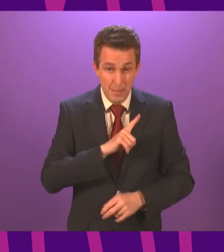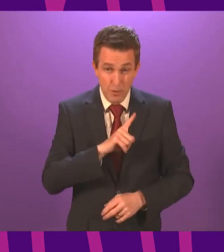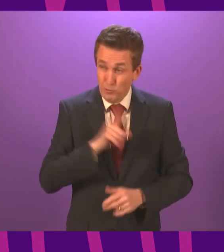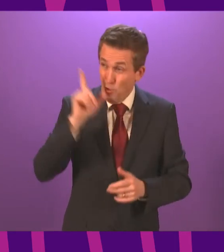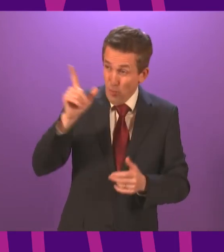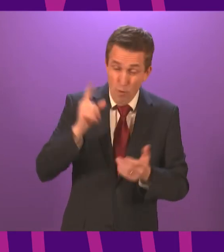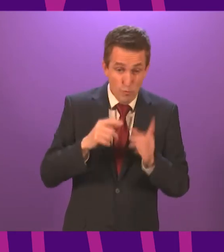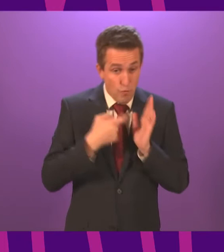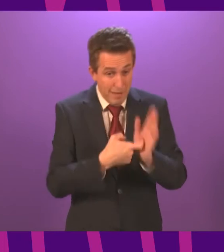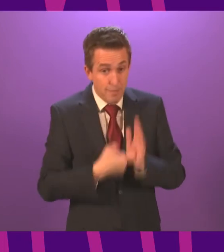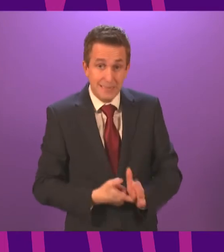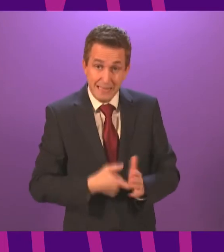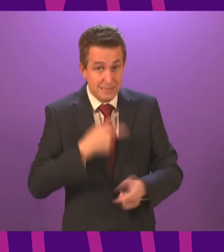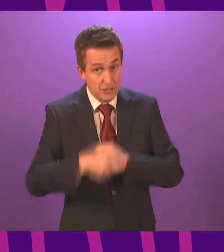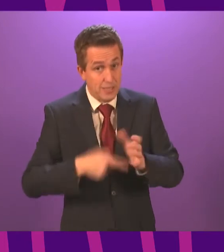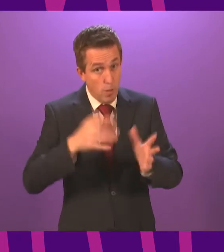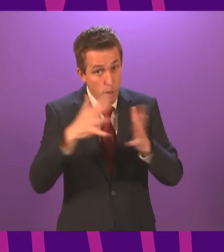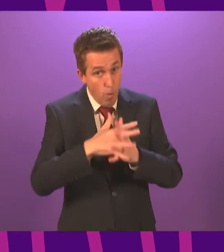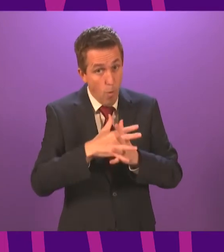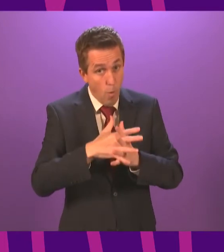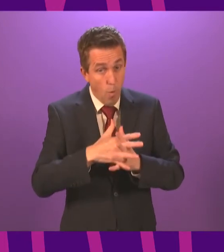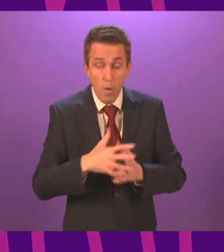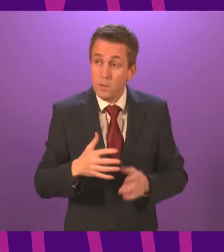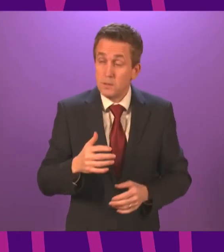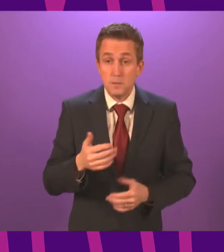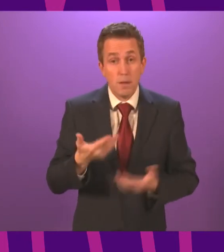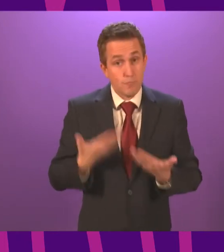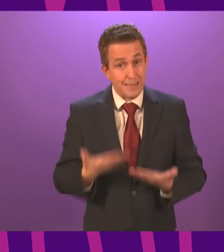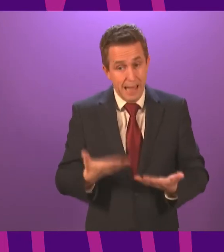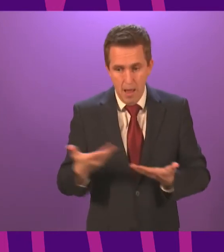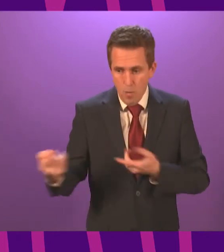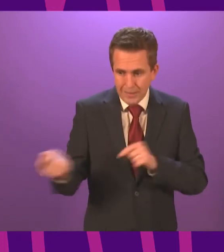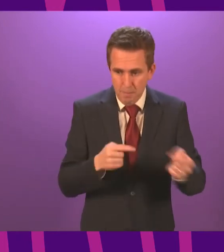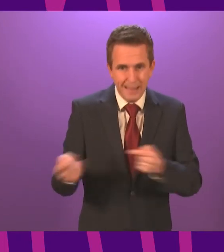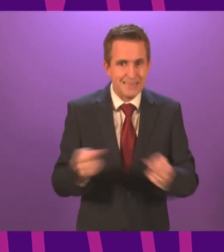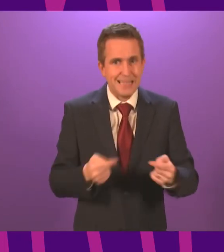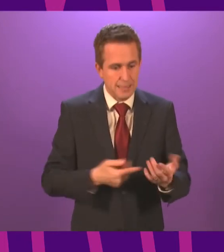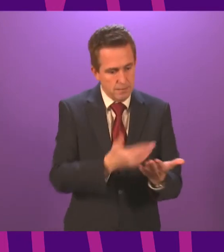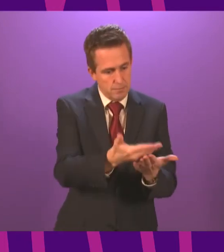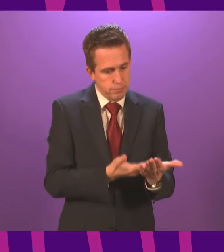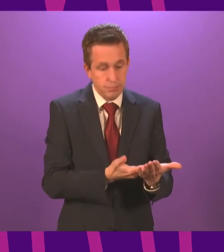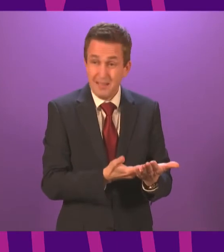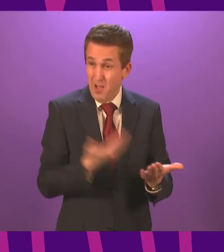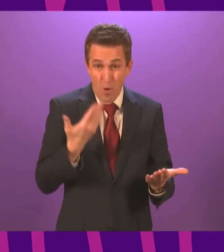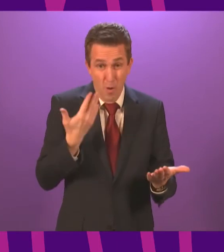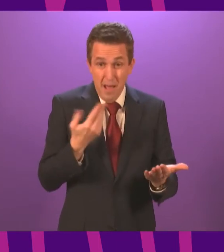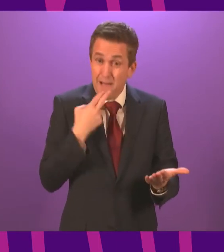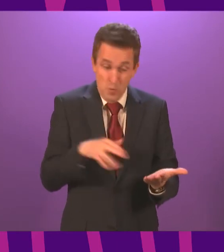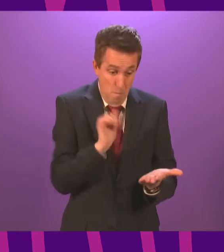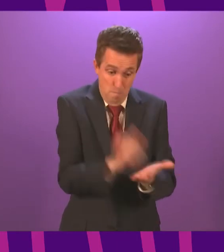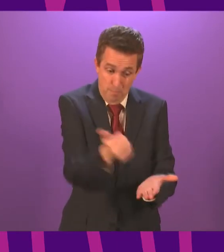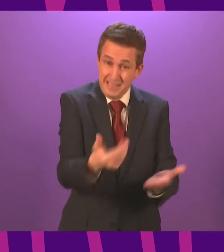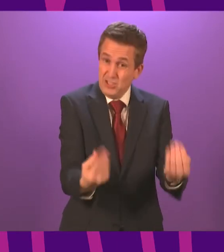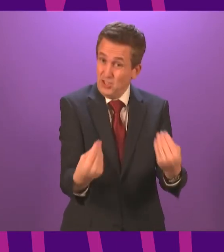significant changes in the law. Yet, Presiding Officer, we are debating the impact of regulations that have just been published this afternoon. Few will have read